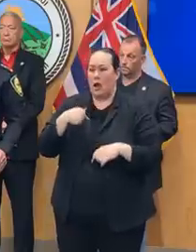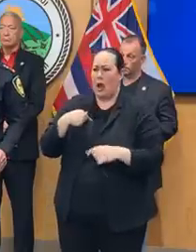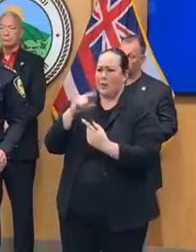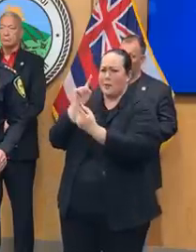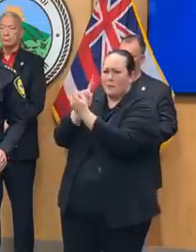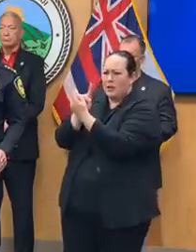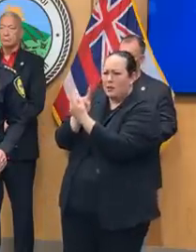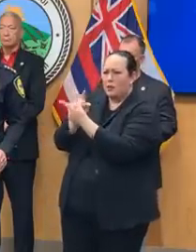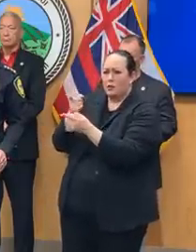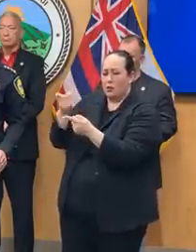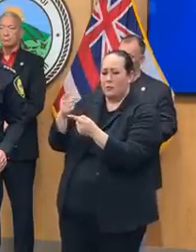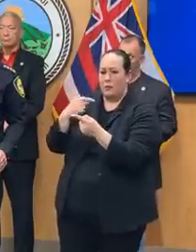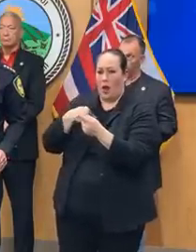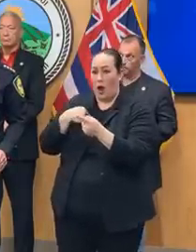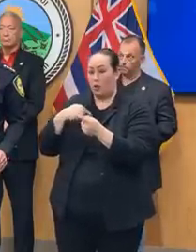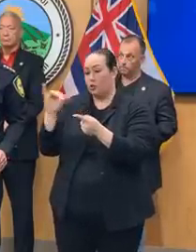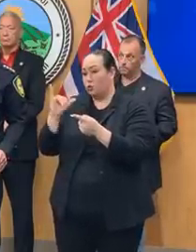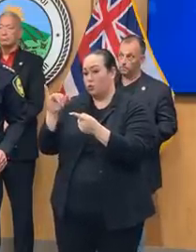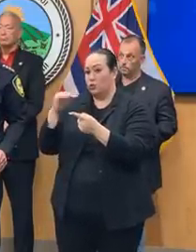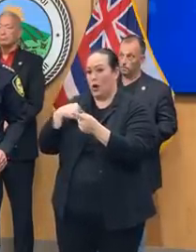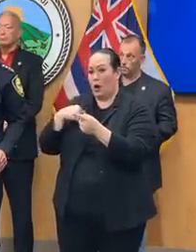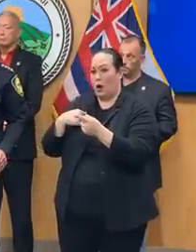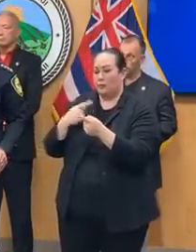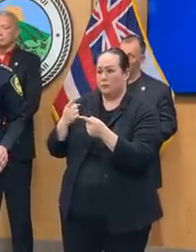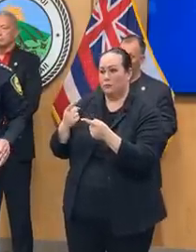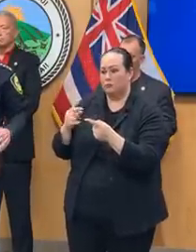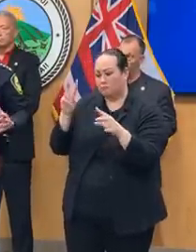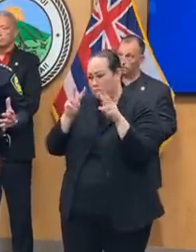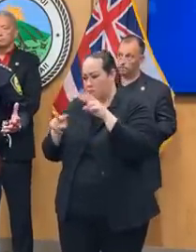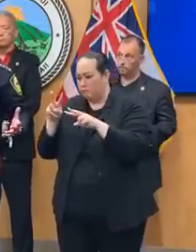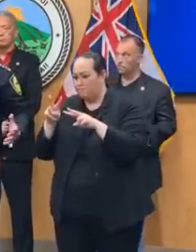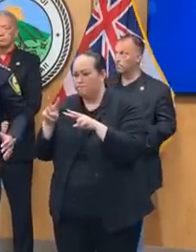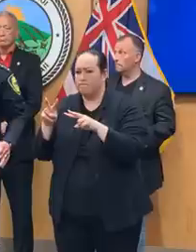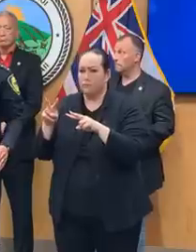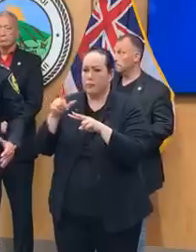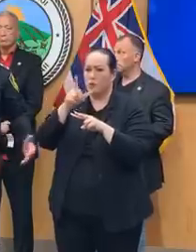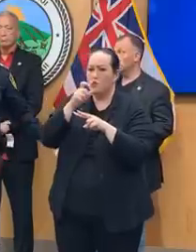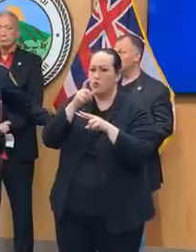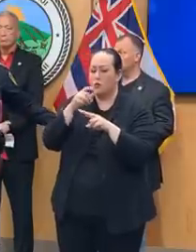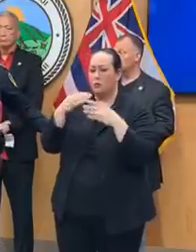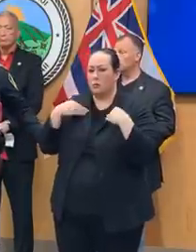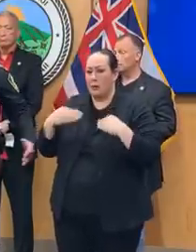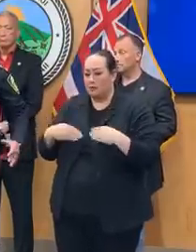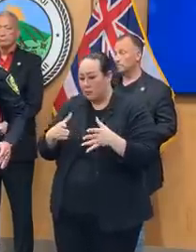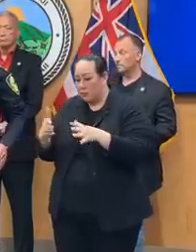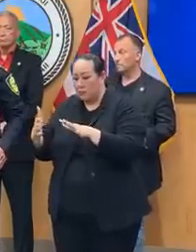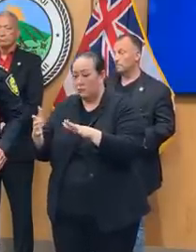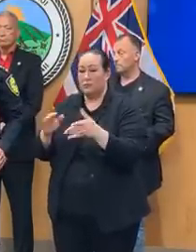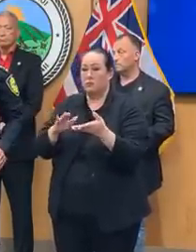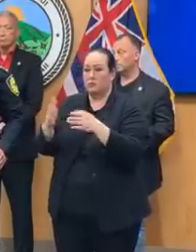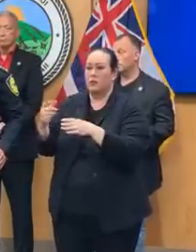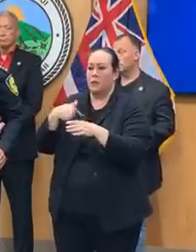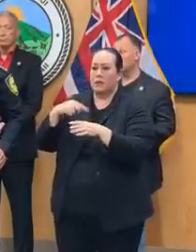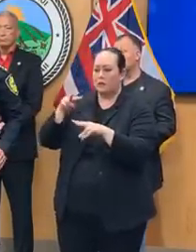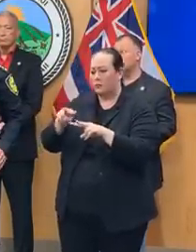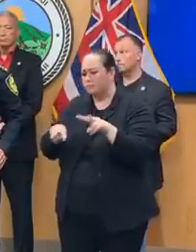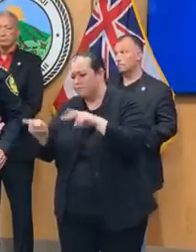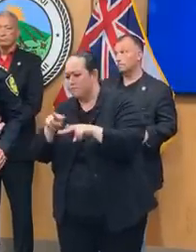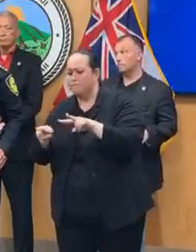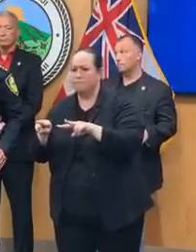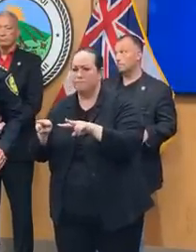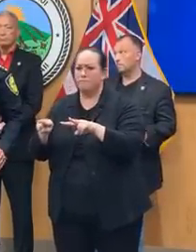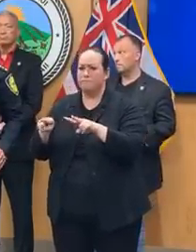those that don't know that, and I was extremely pleased. And what this team of servants, we're all servants, is